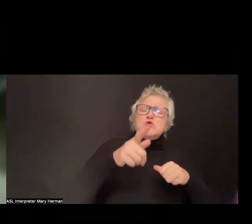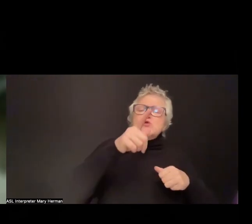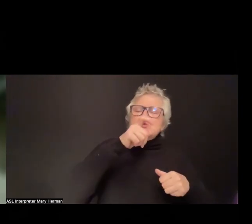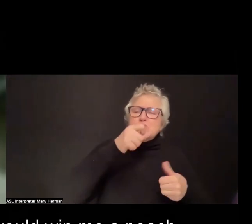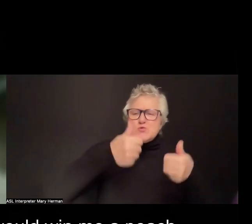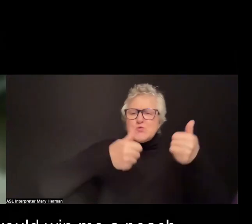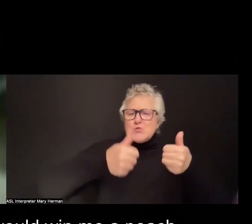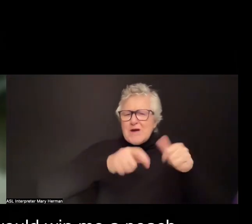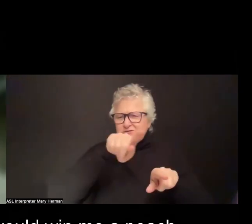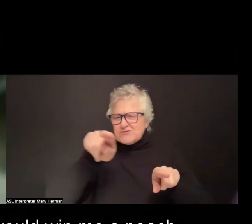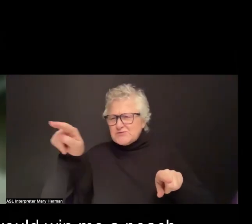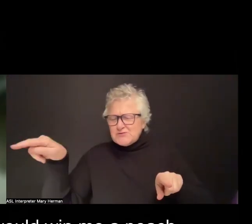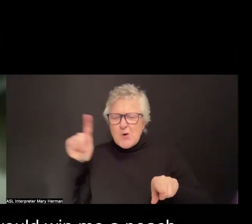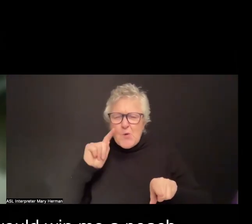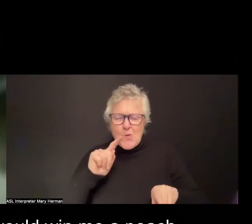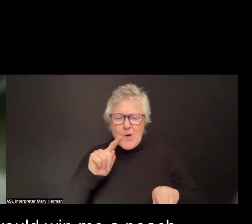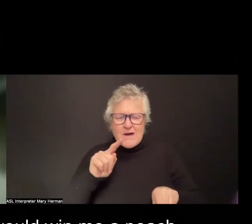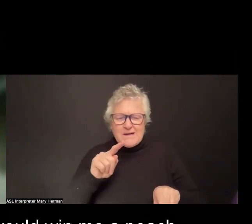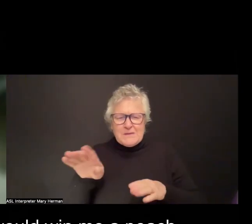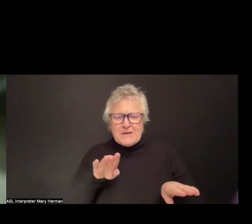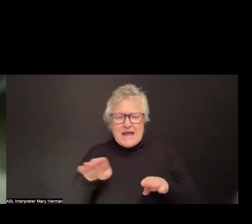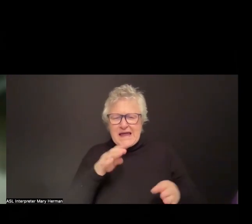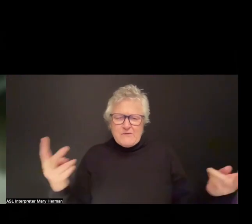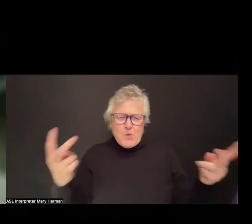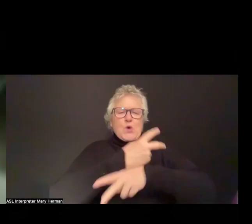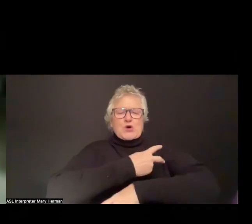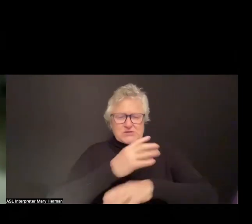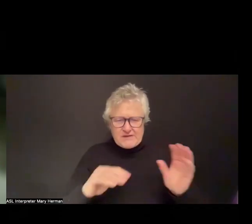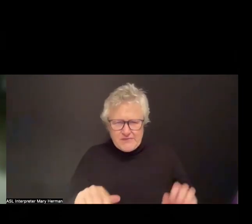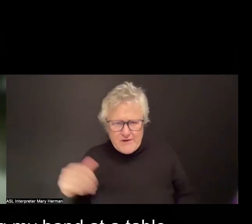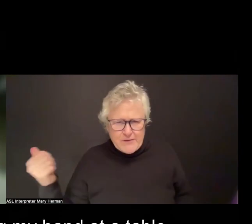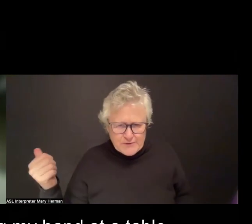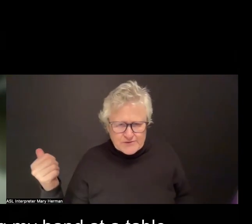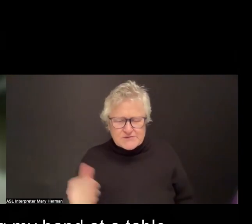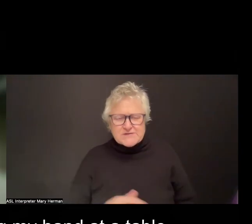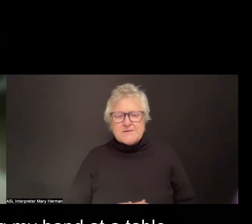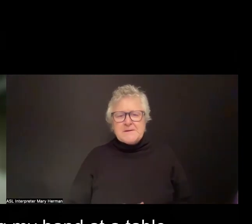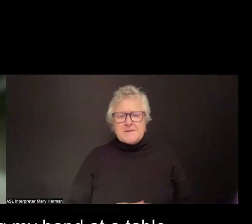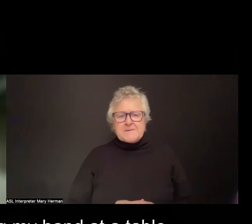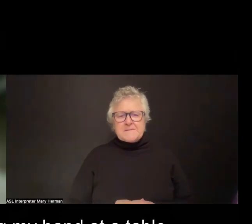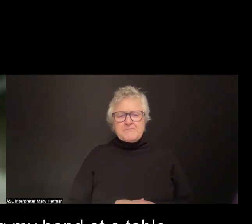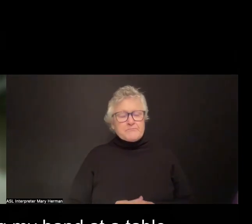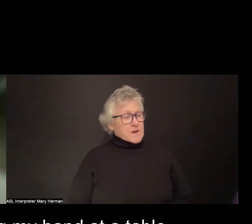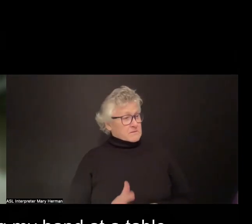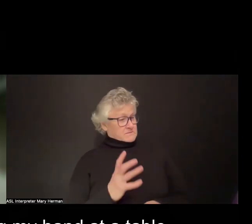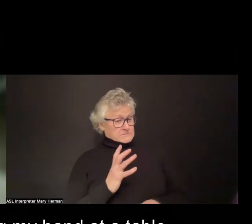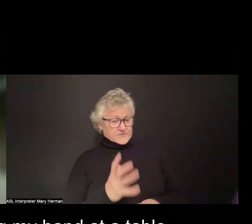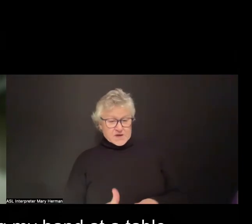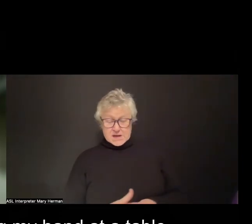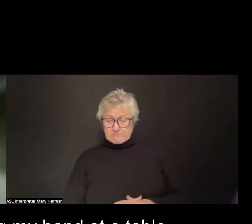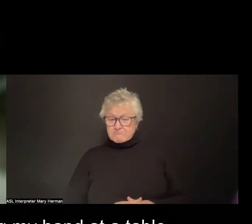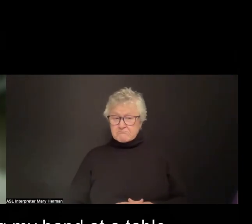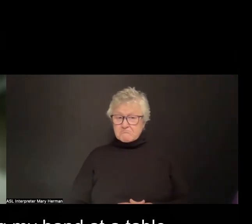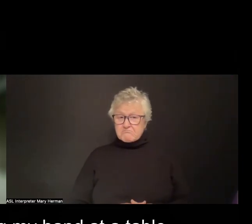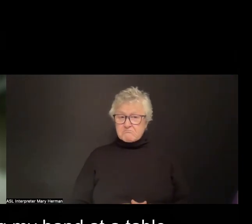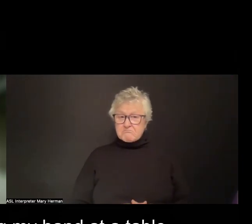day. These 2 rogues would win me a peach and a half. Fine, I said, waving my hand at a table not too